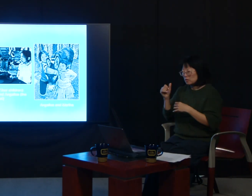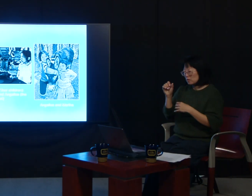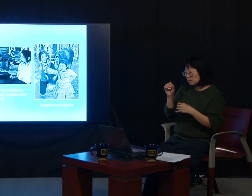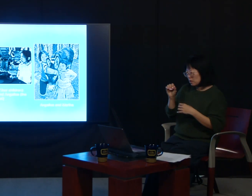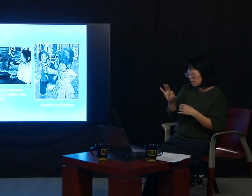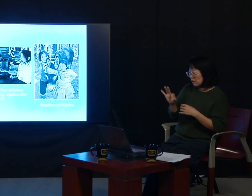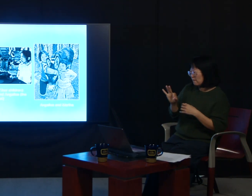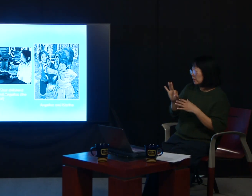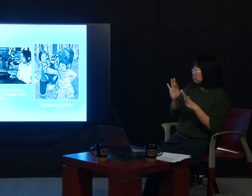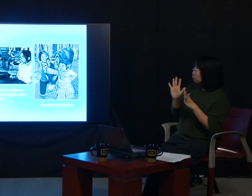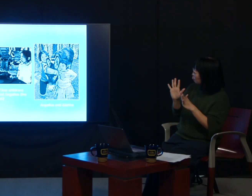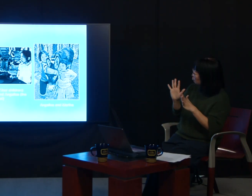study.